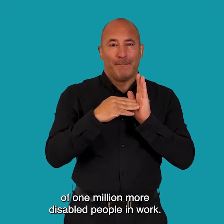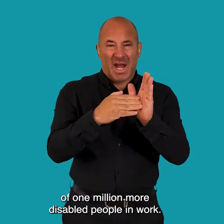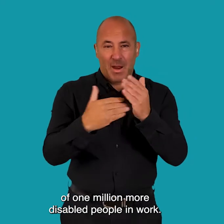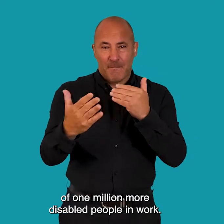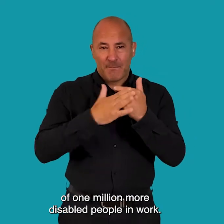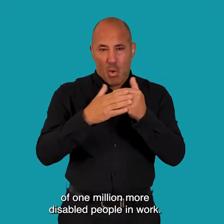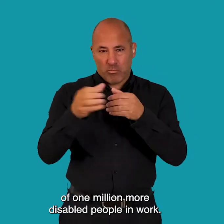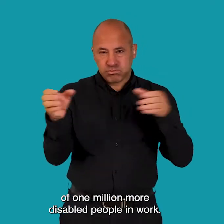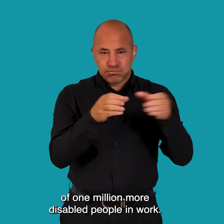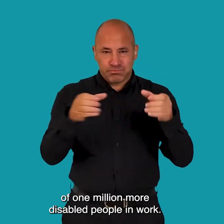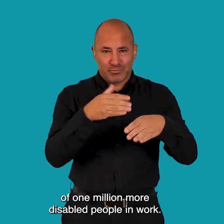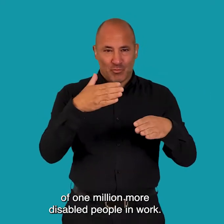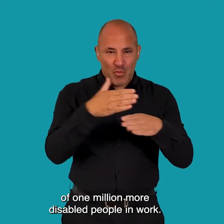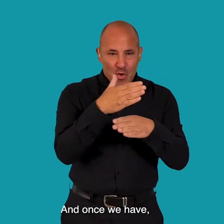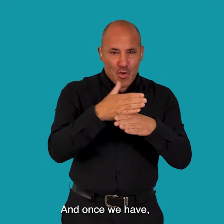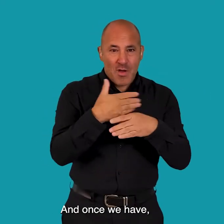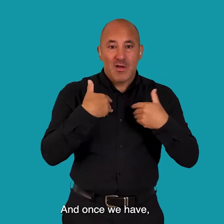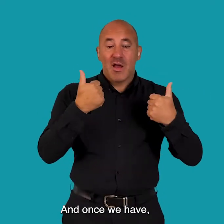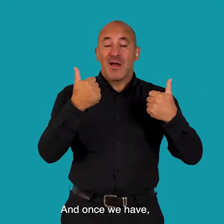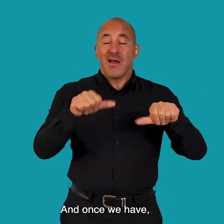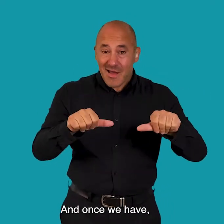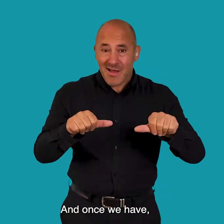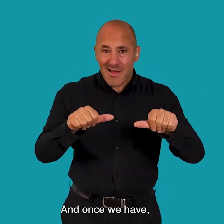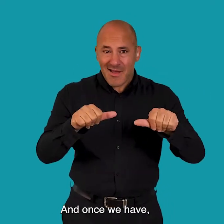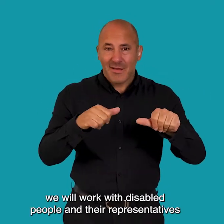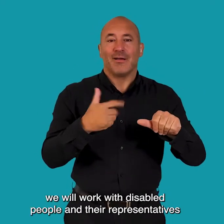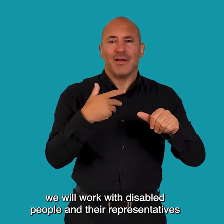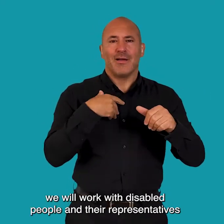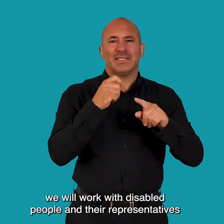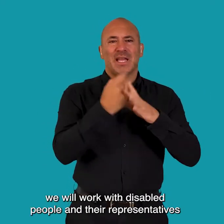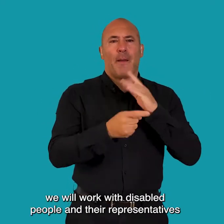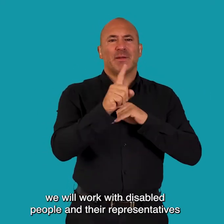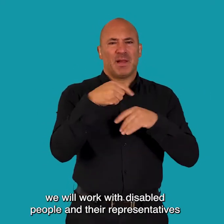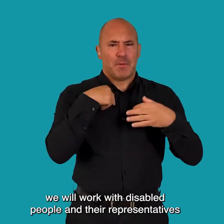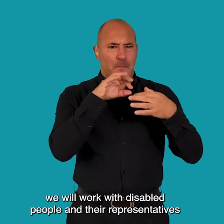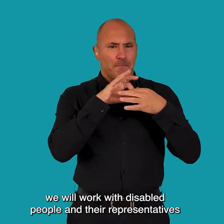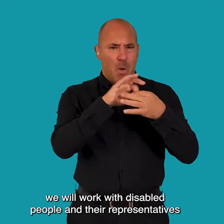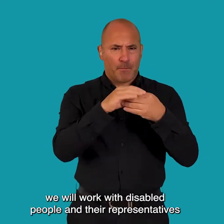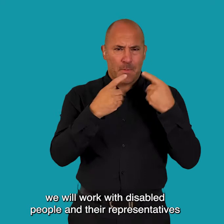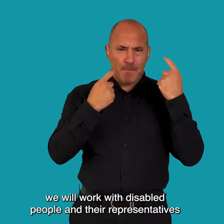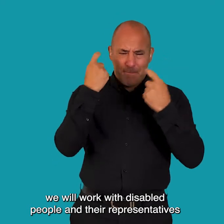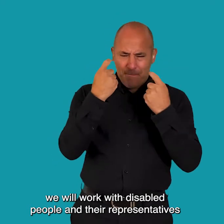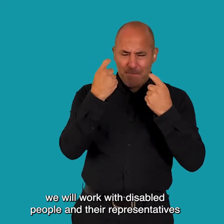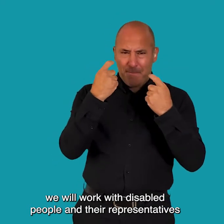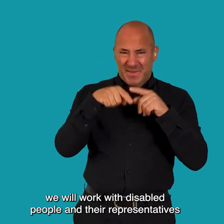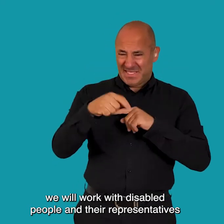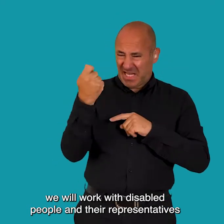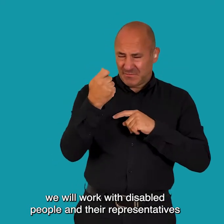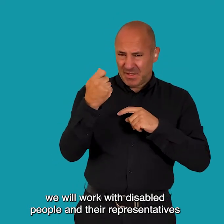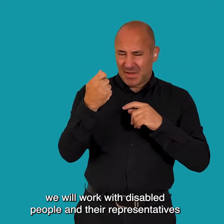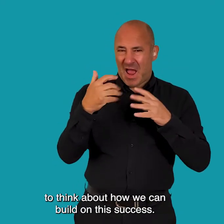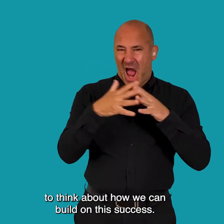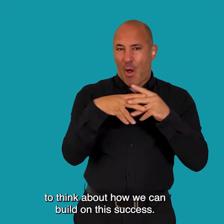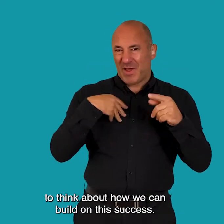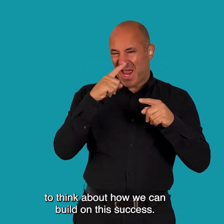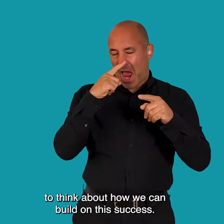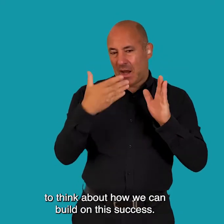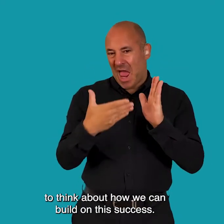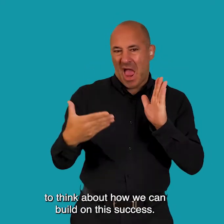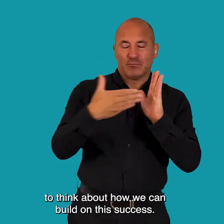disabled people in work. And once we have, we will work with disabled people and their representatives to think about how we can build on